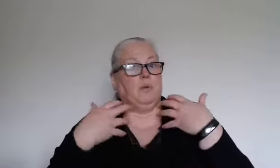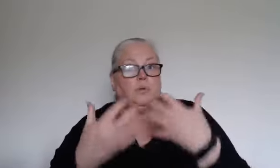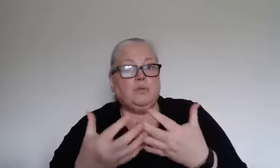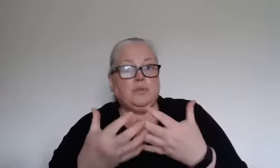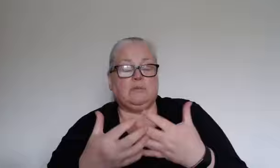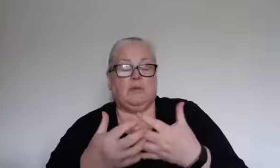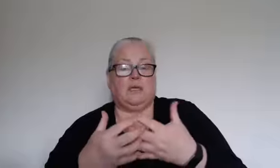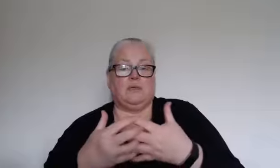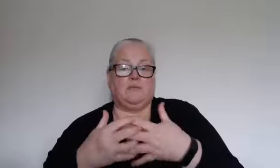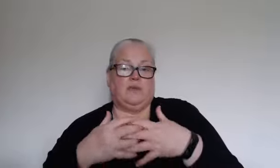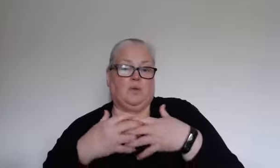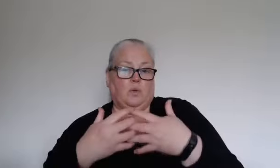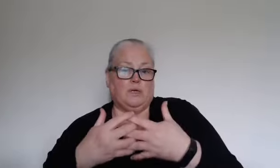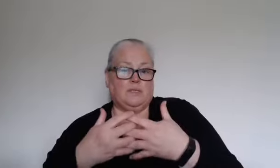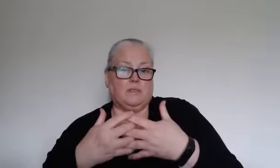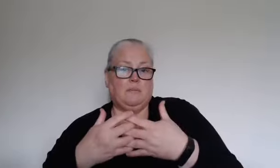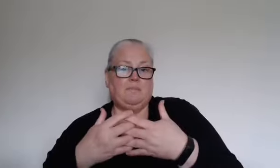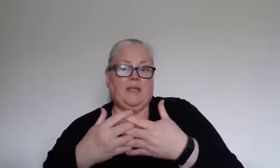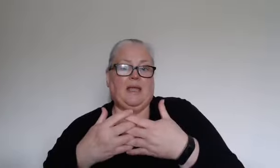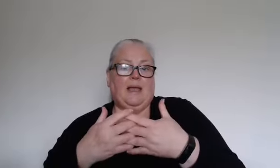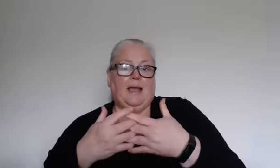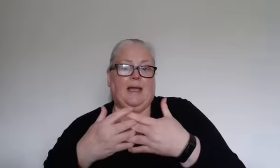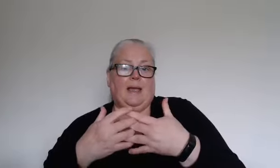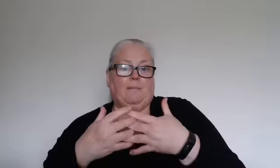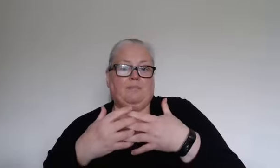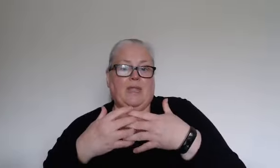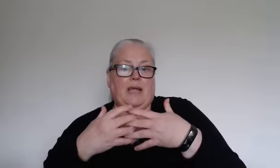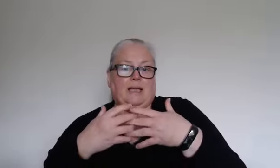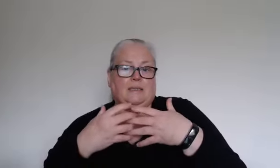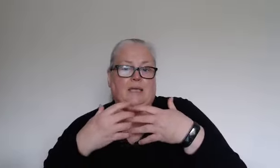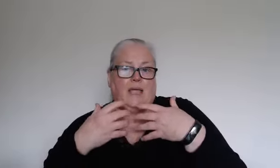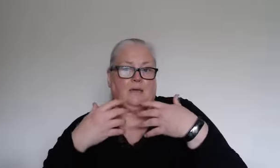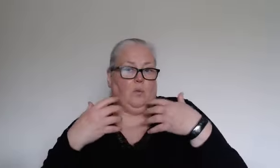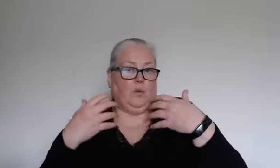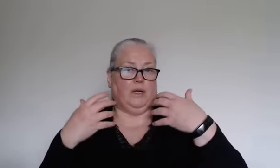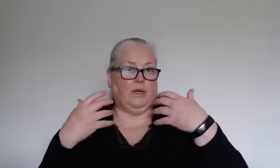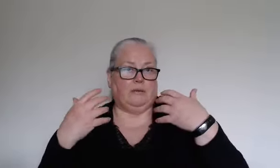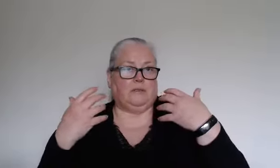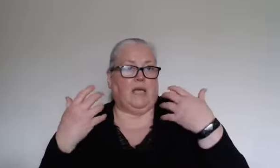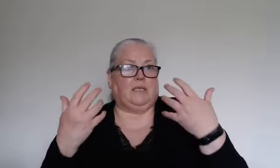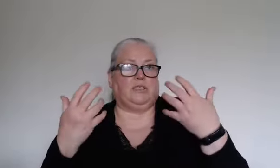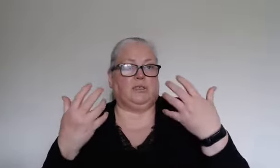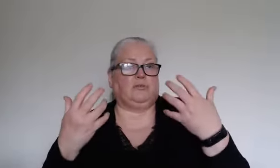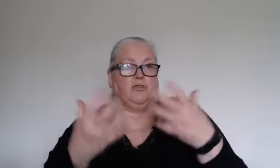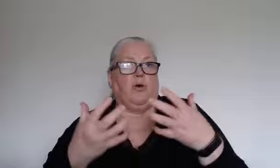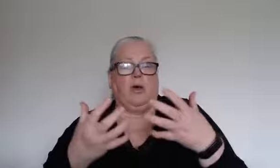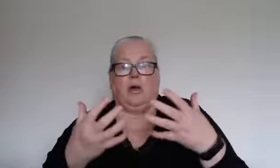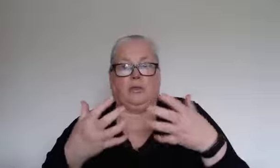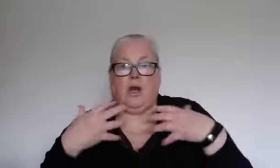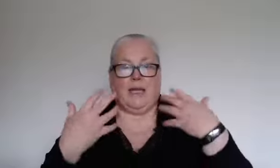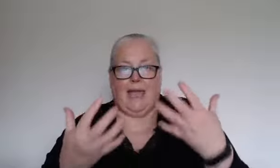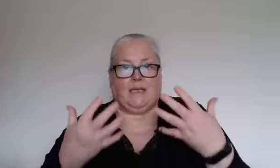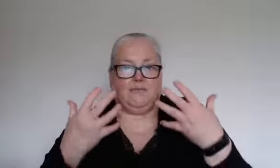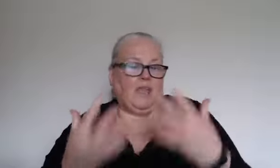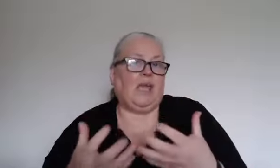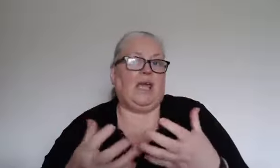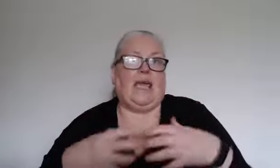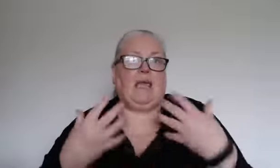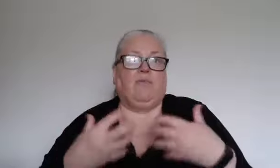mood, making us feel worse. And then we tend to draw on our negative thinking even